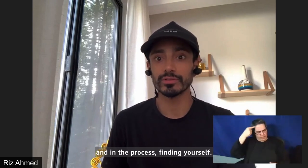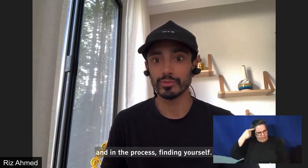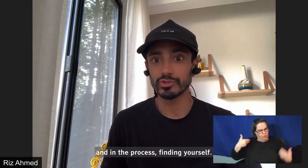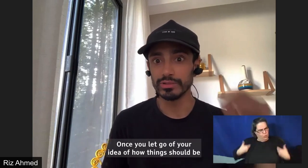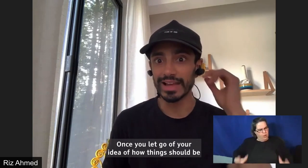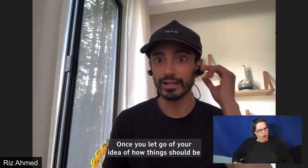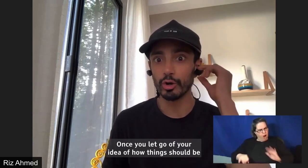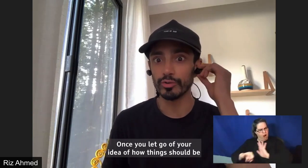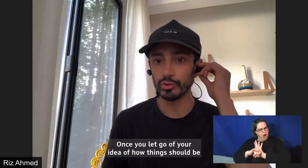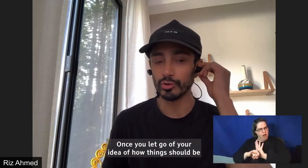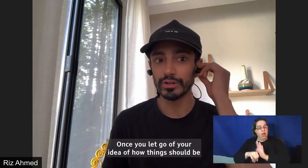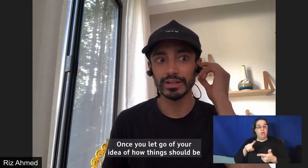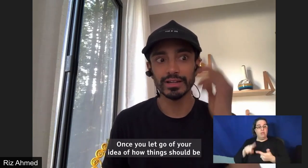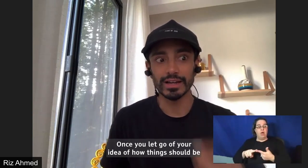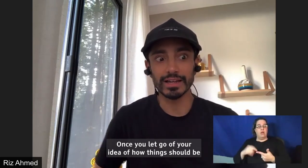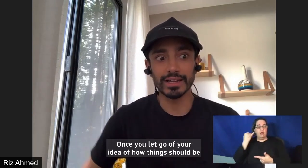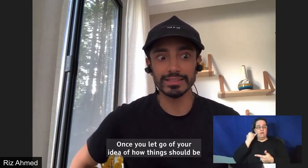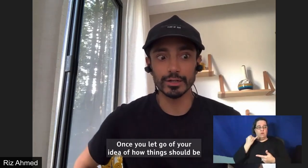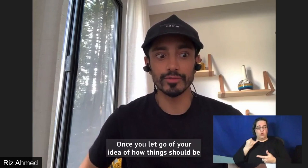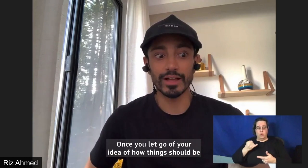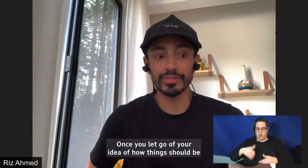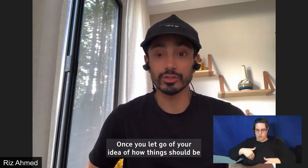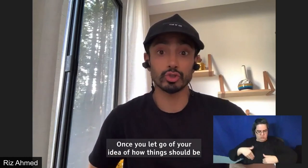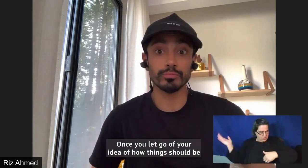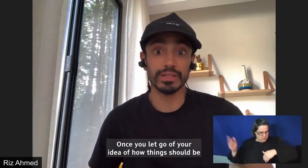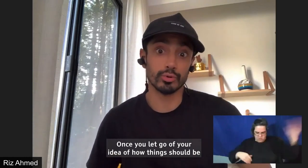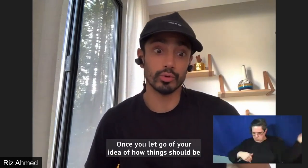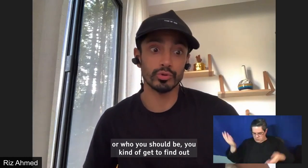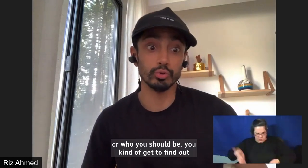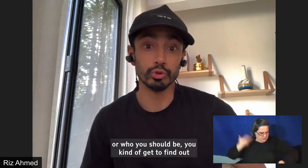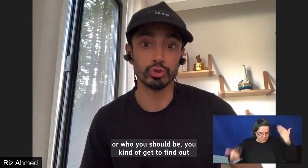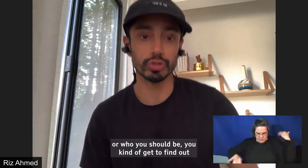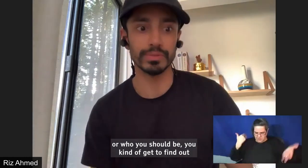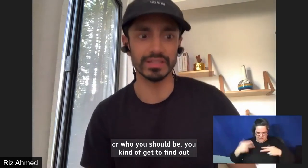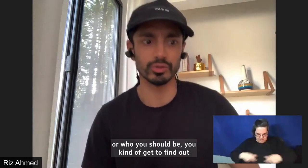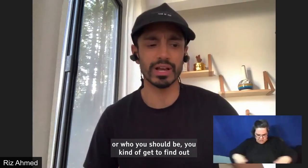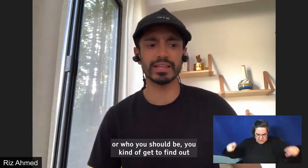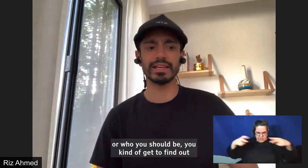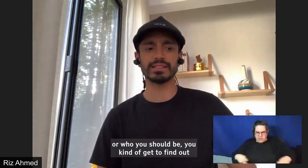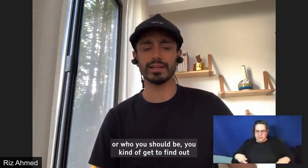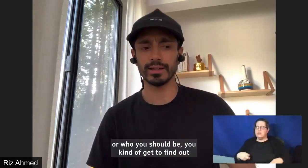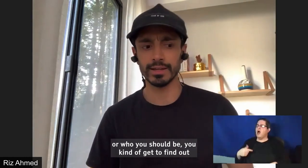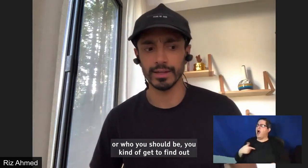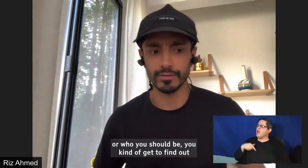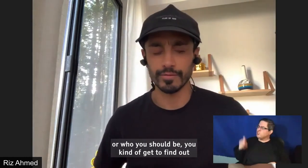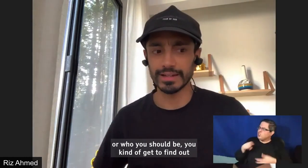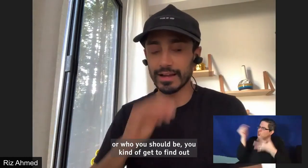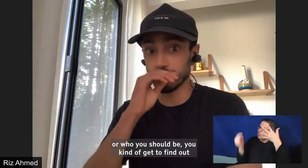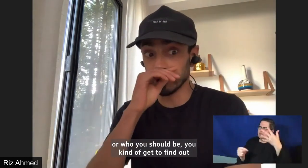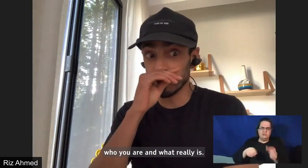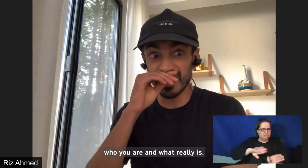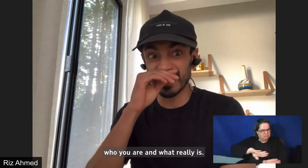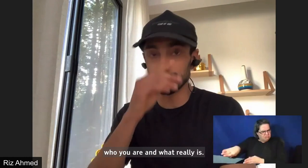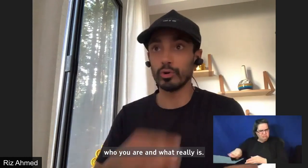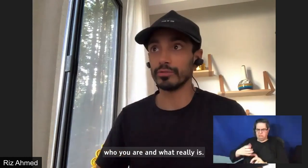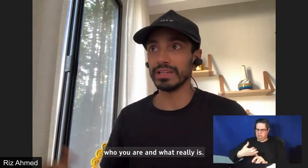yourself. Once you let go of your idea of how things should be or who you should be, you kind of get to find